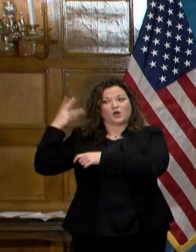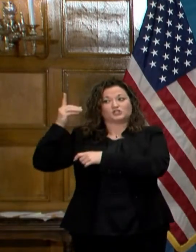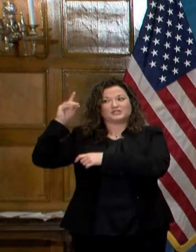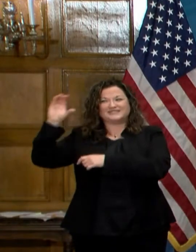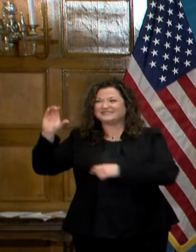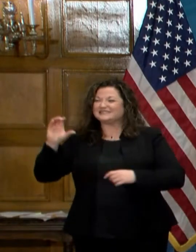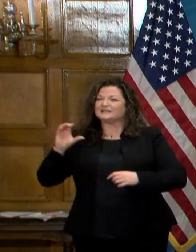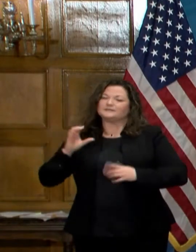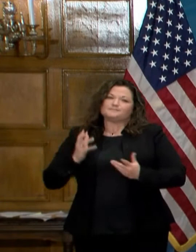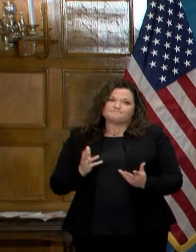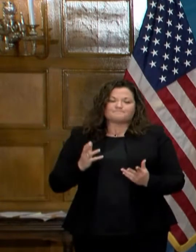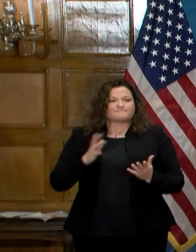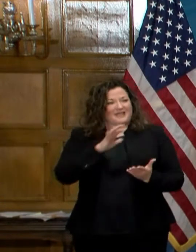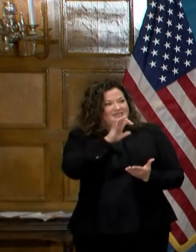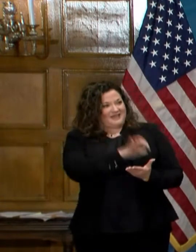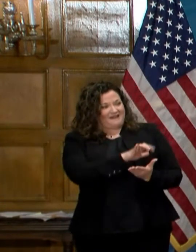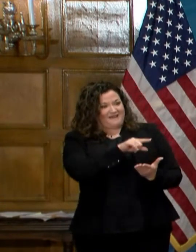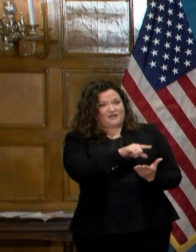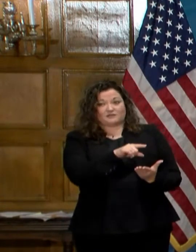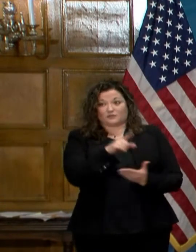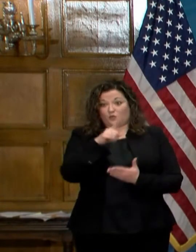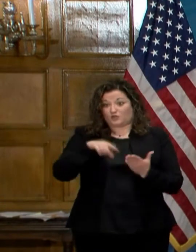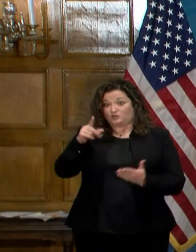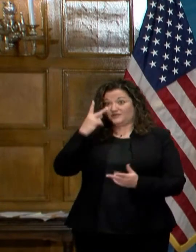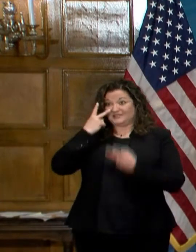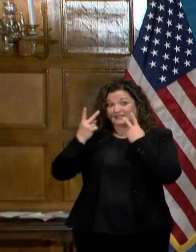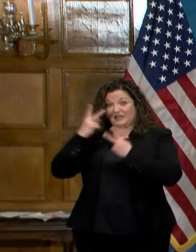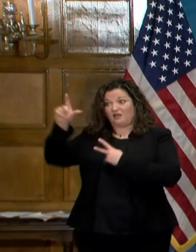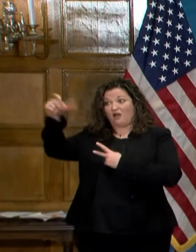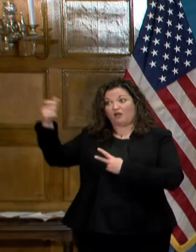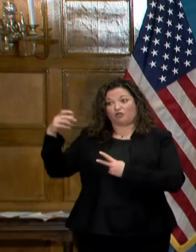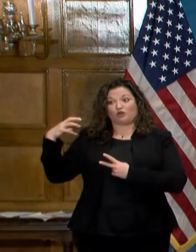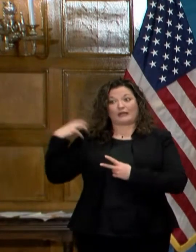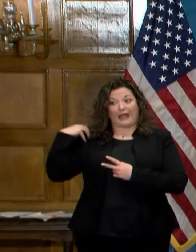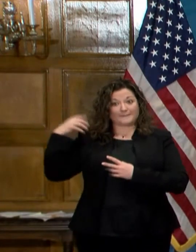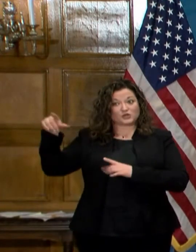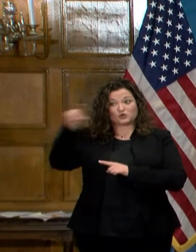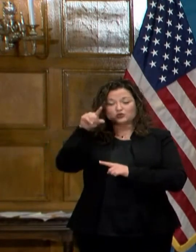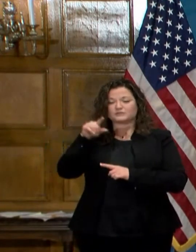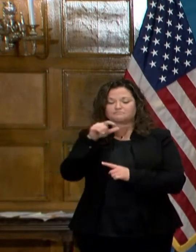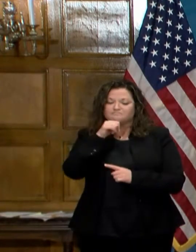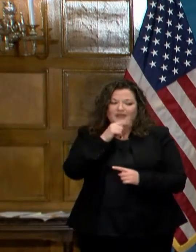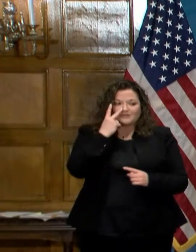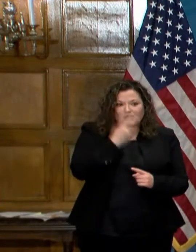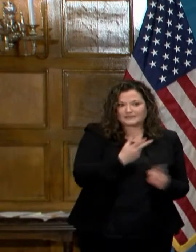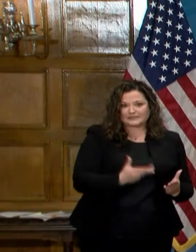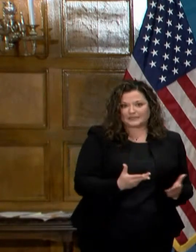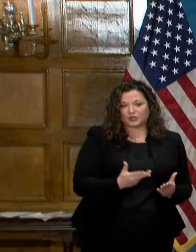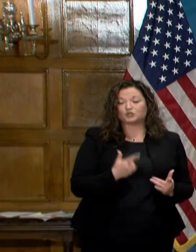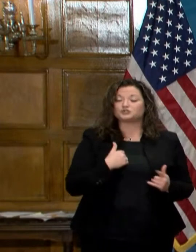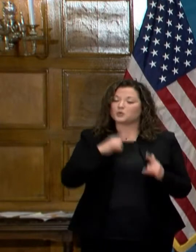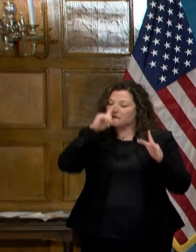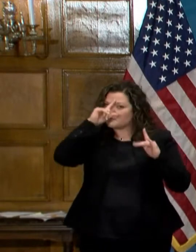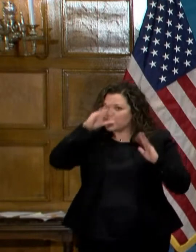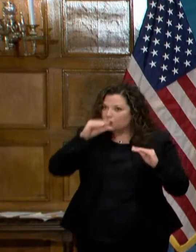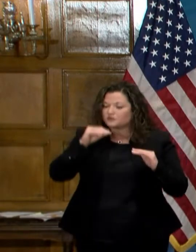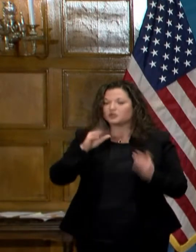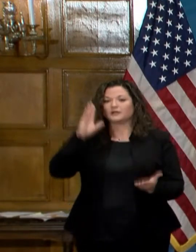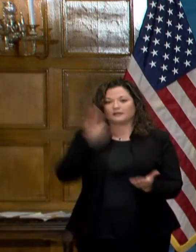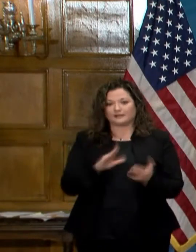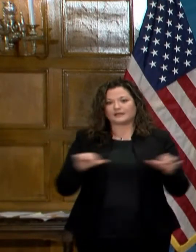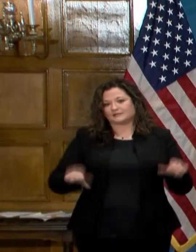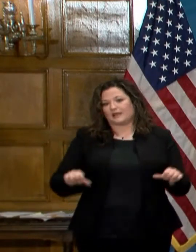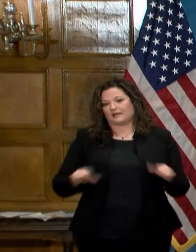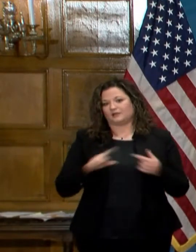did not see that as you've seen in many other capitals, so I'm hopeful that it's less likely to happen